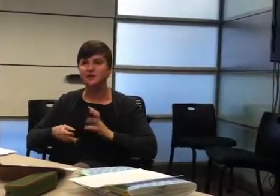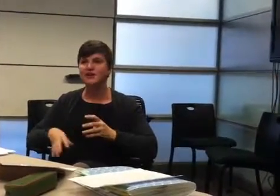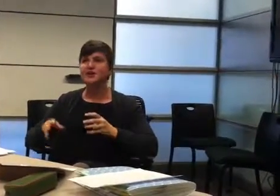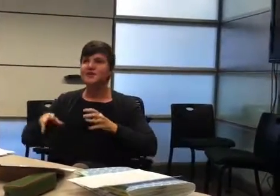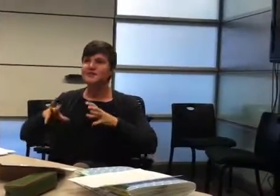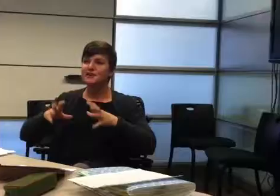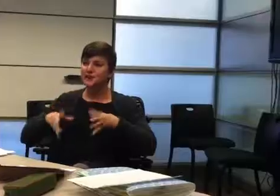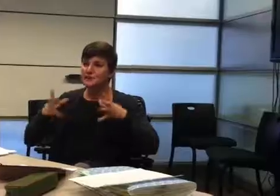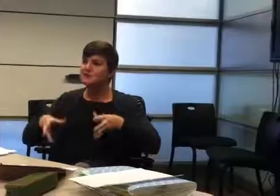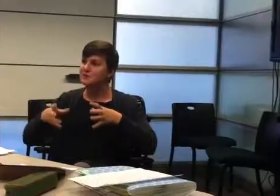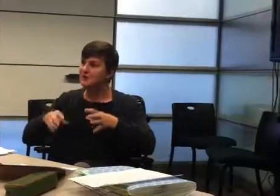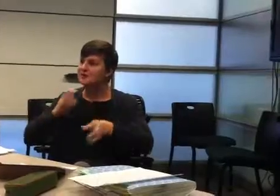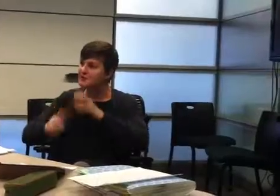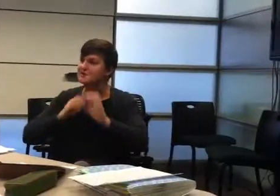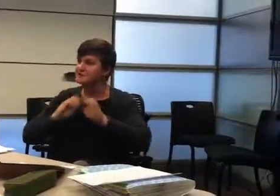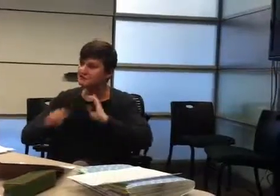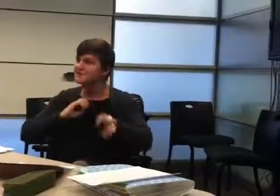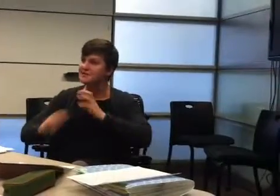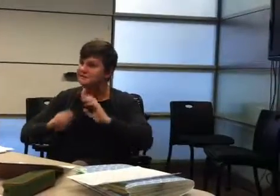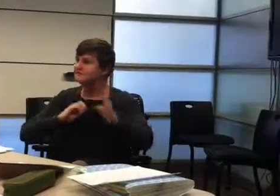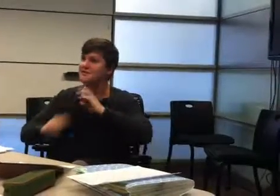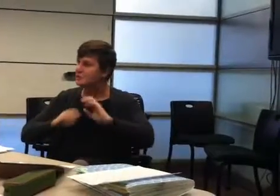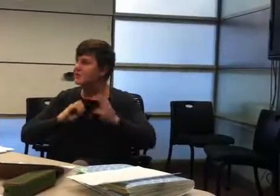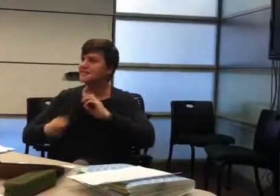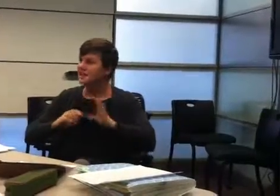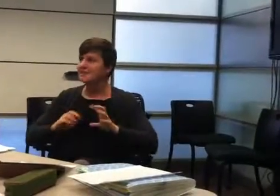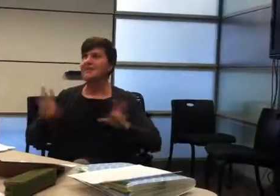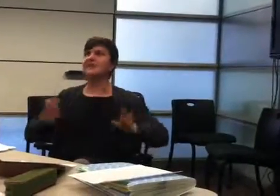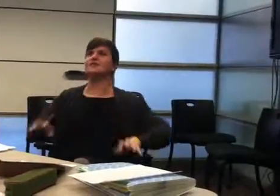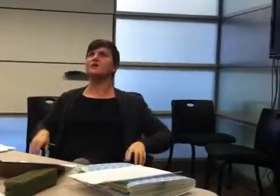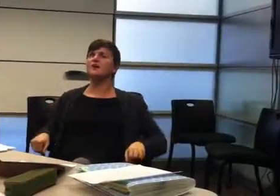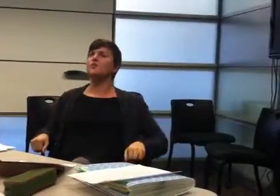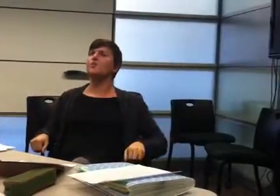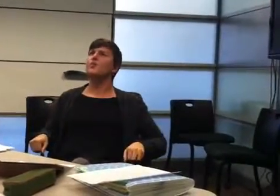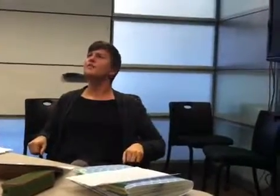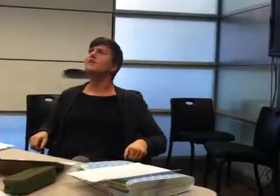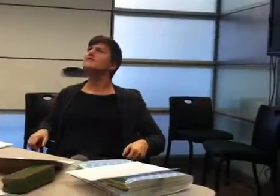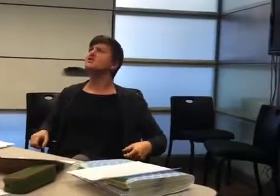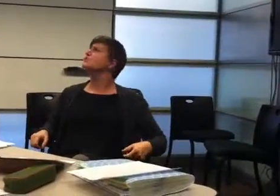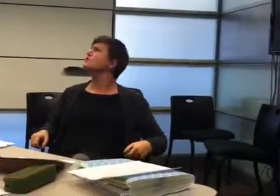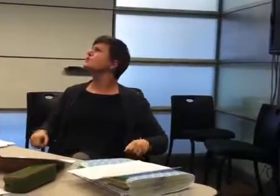1994. So almost 20 years of just doing this nightly. I had to go like, what do I do?